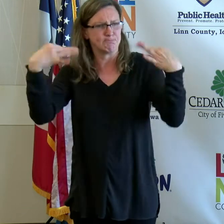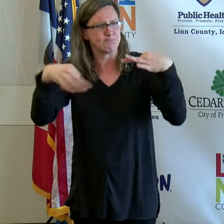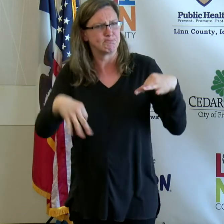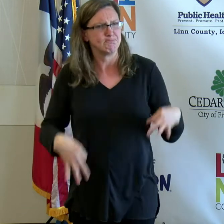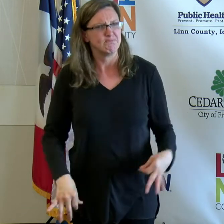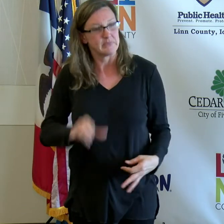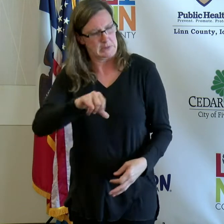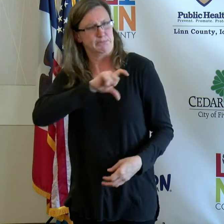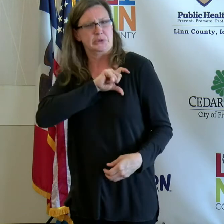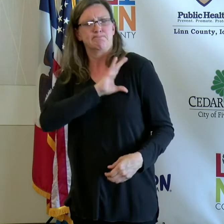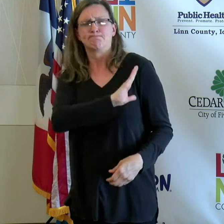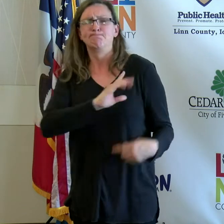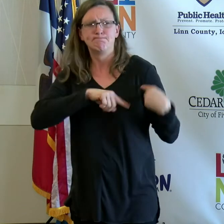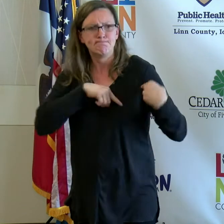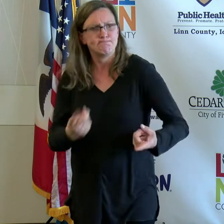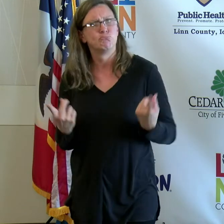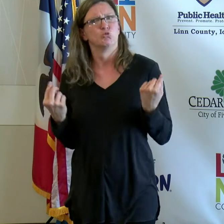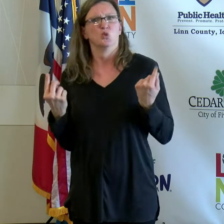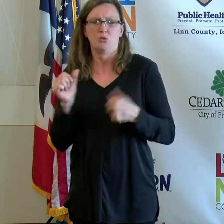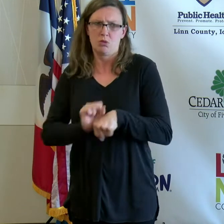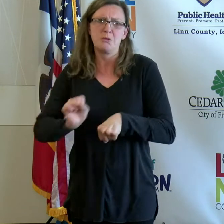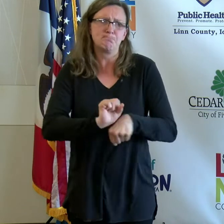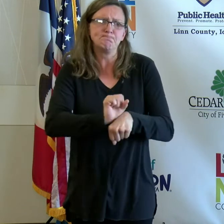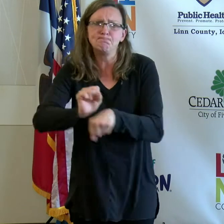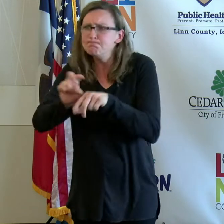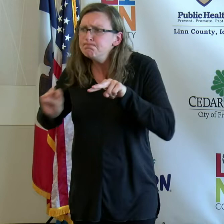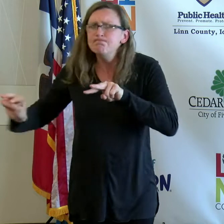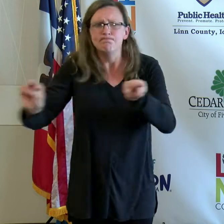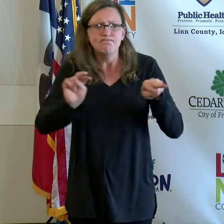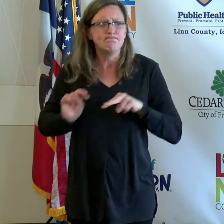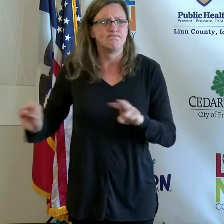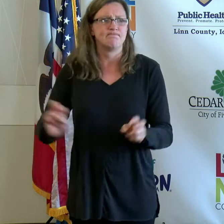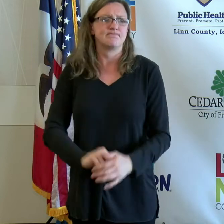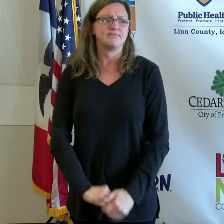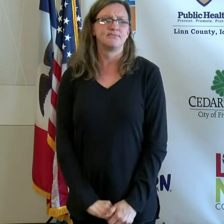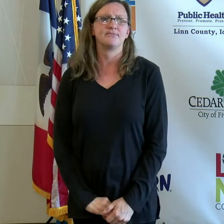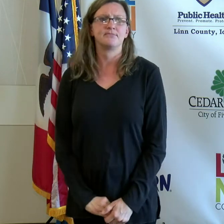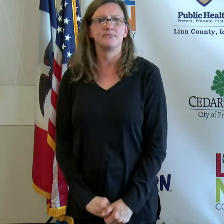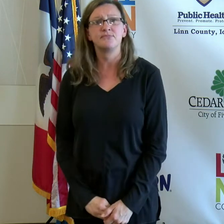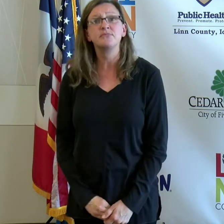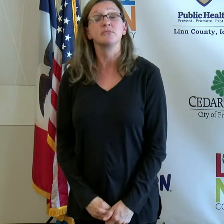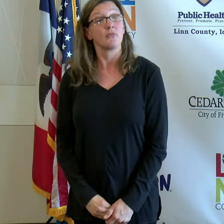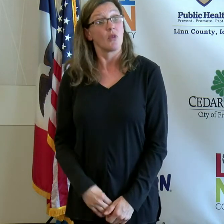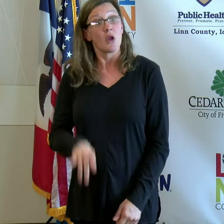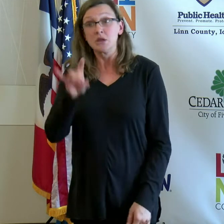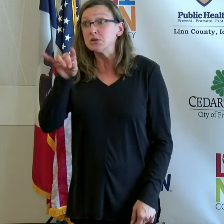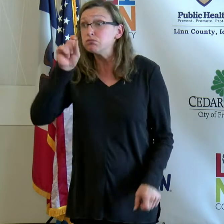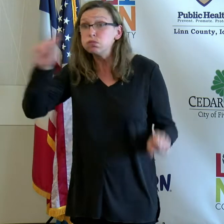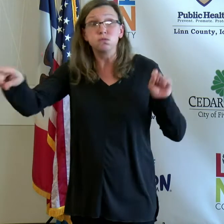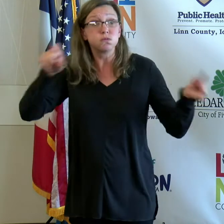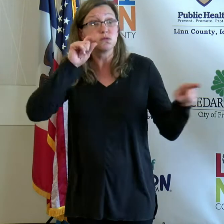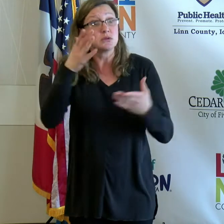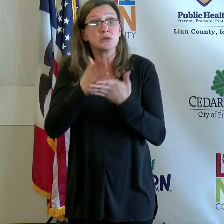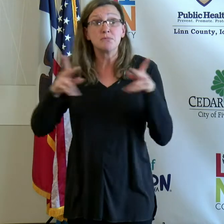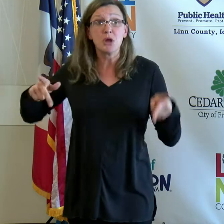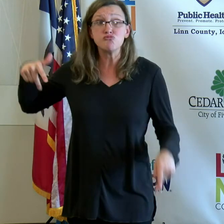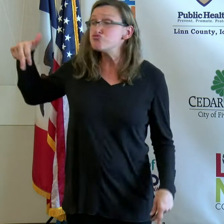Several police officers have seen many people out exercising or getting fresh air in the parks and on